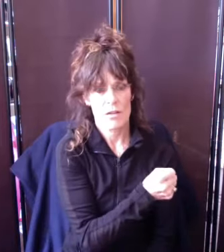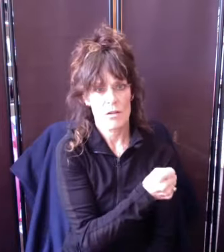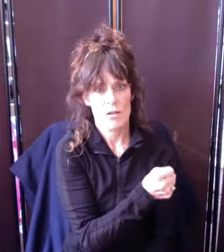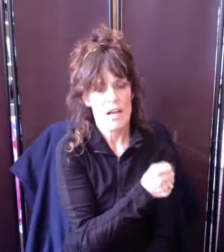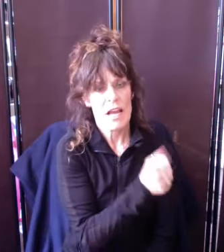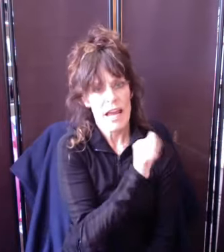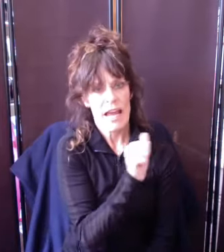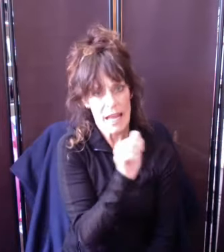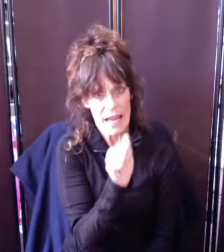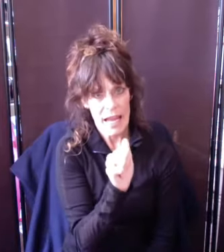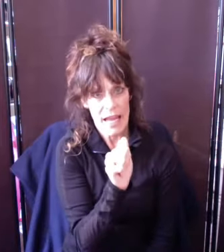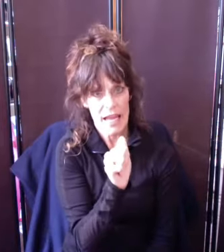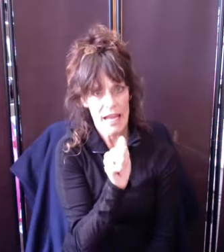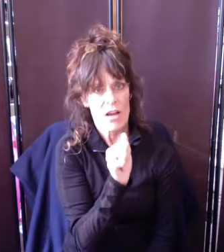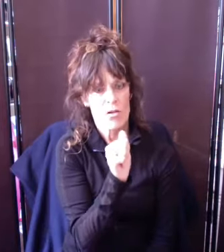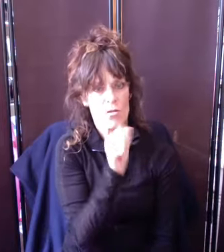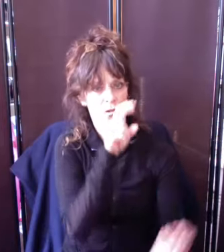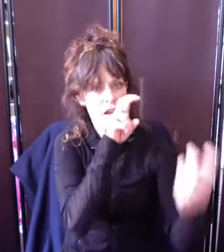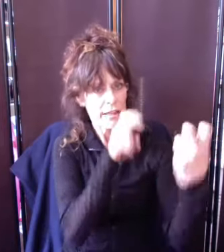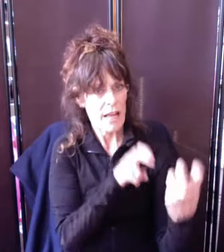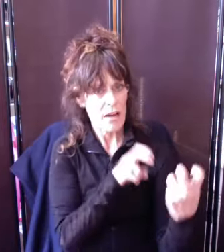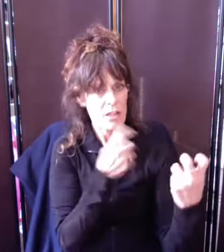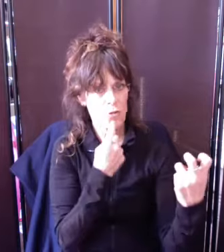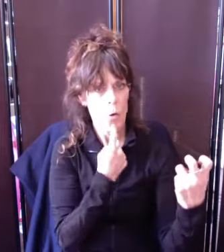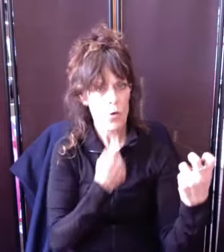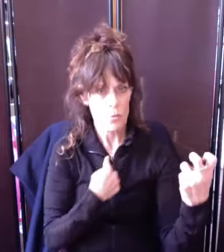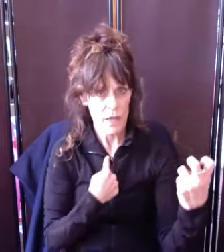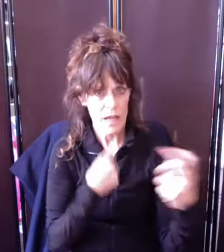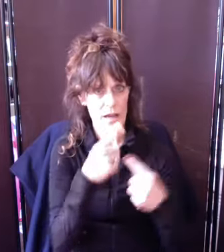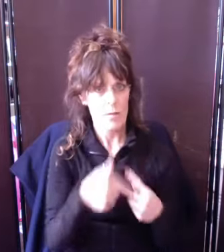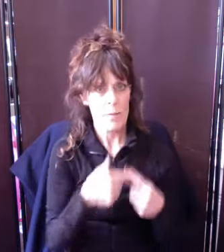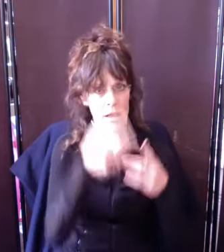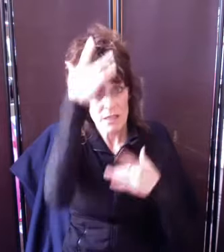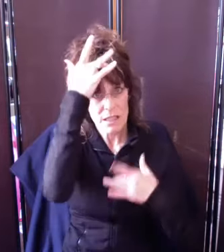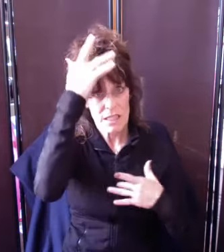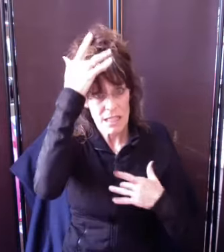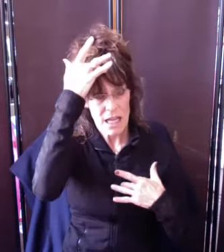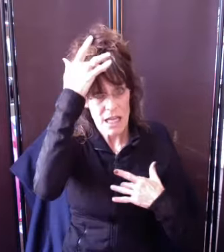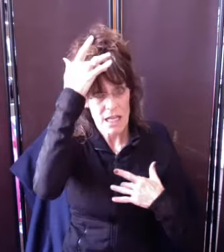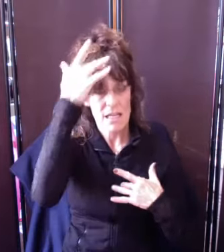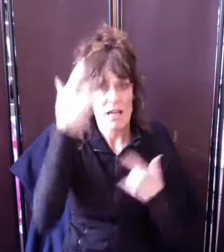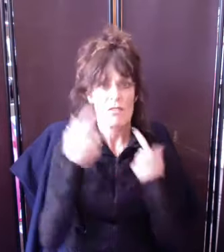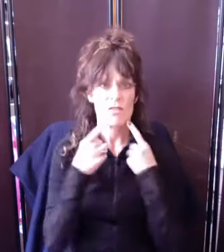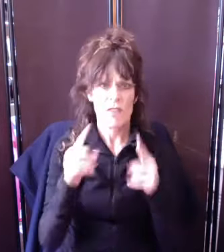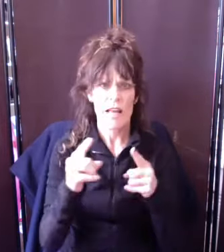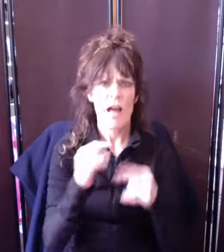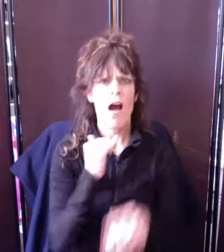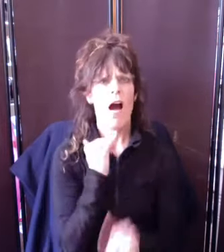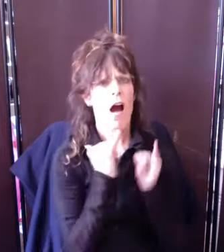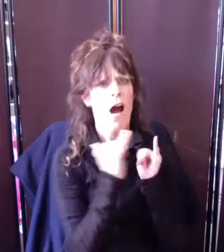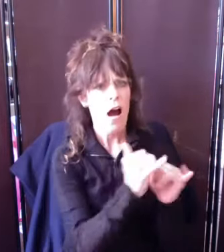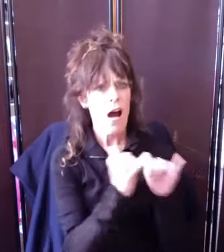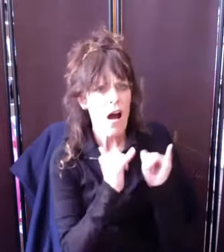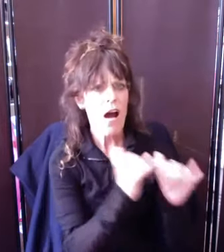Anonymous who started talking to me about what alcoholism really is. And I was finally able to identify with you guys that it didn't matter that they